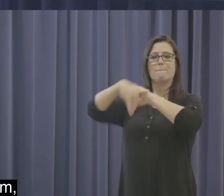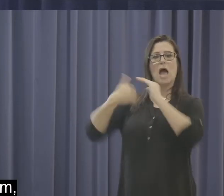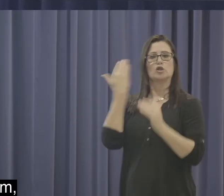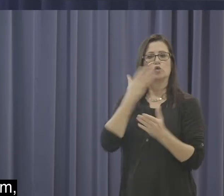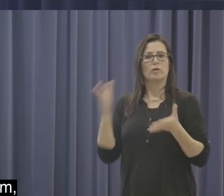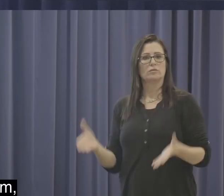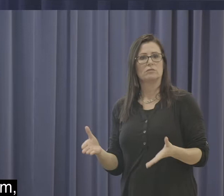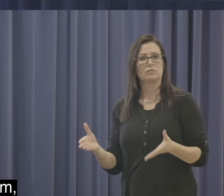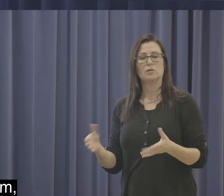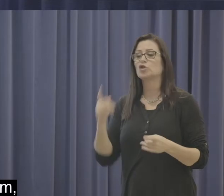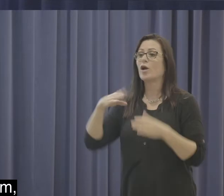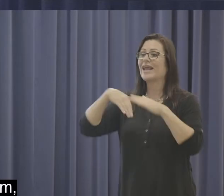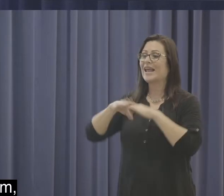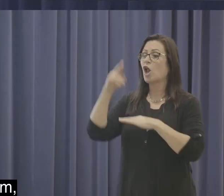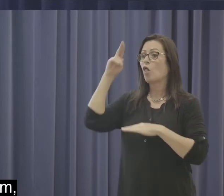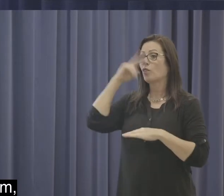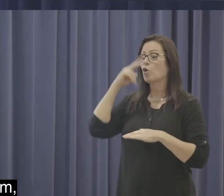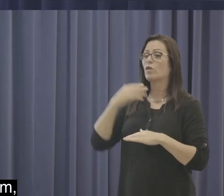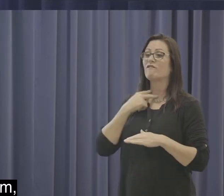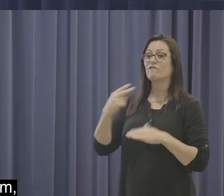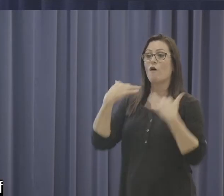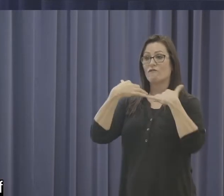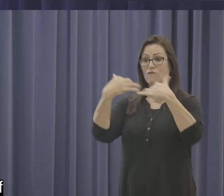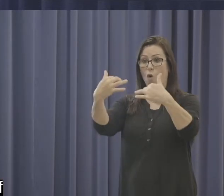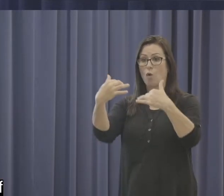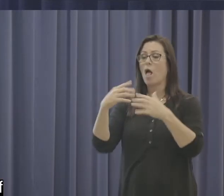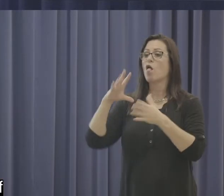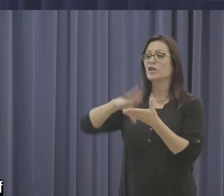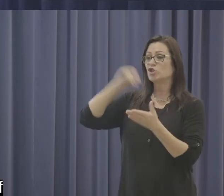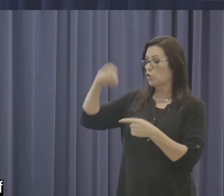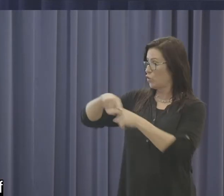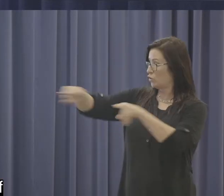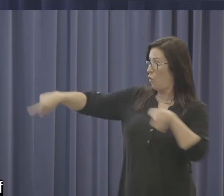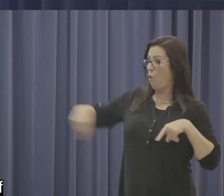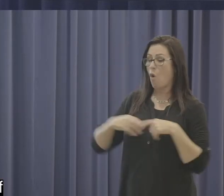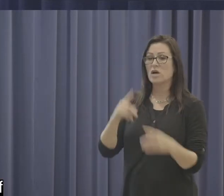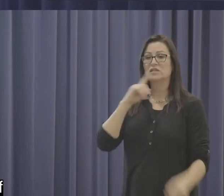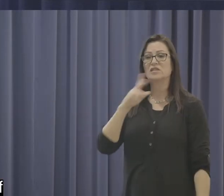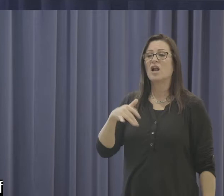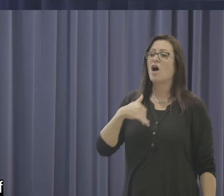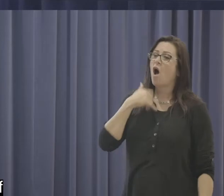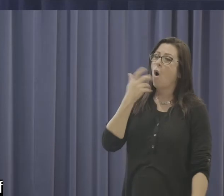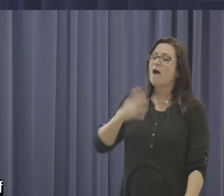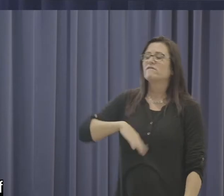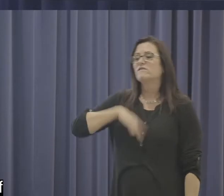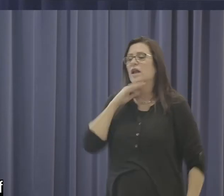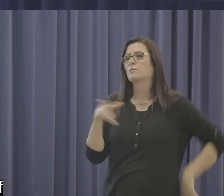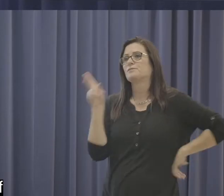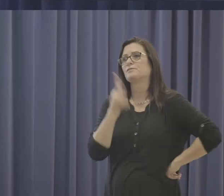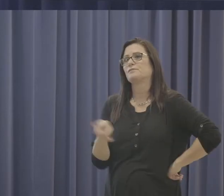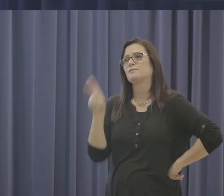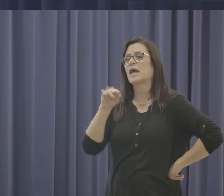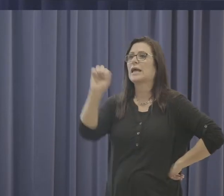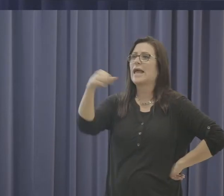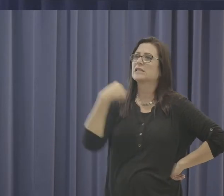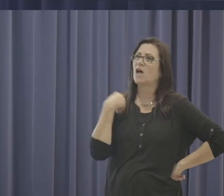in the Youth Voice Forum, the student ambassadors expressed being tired of having to repeat themselves about